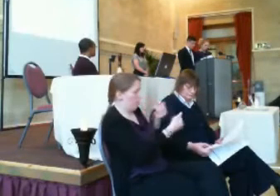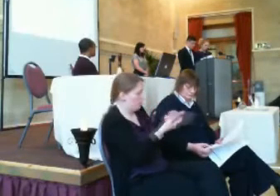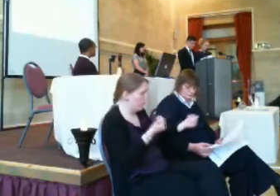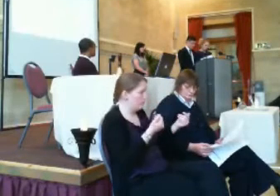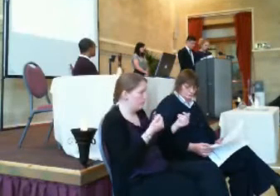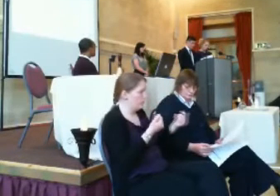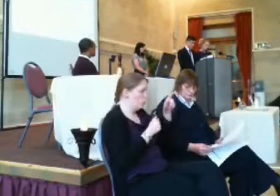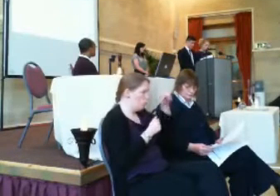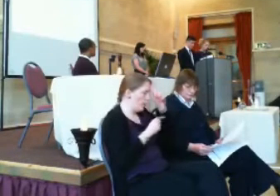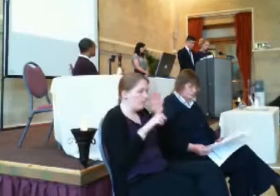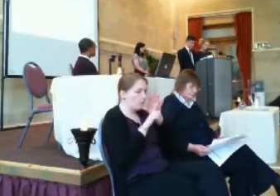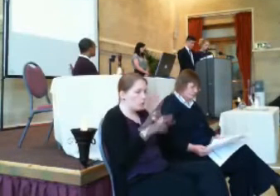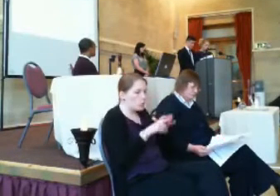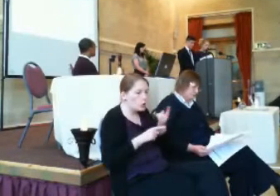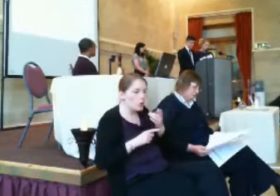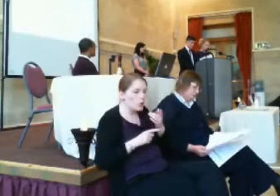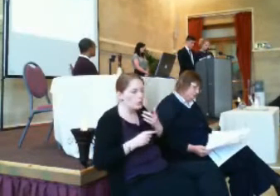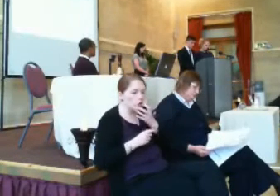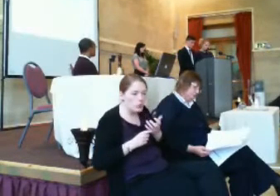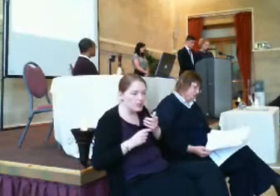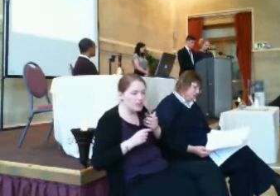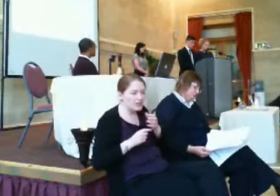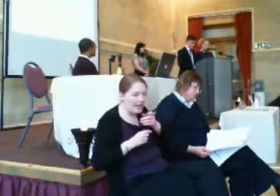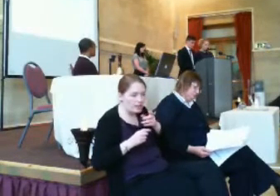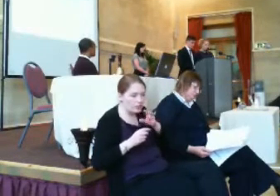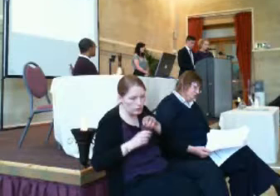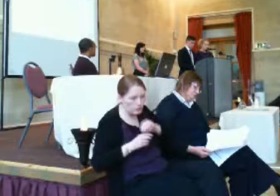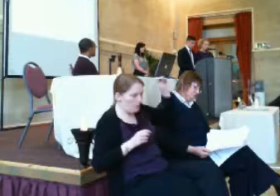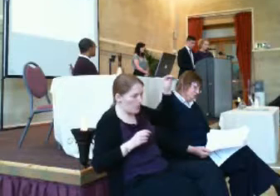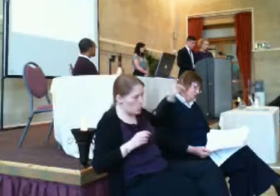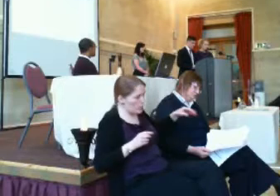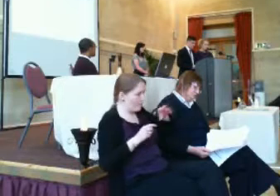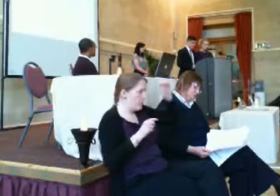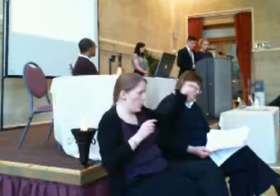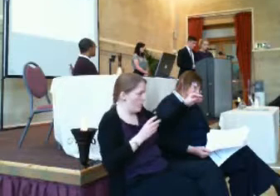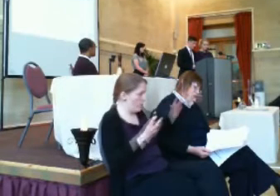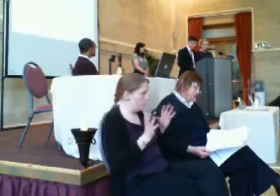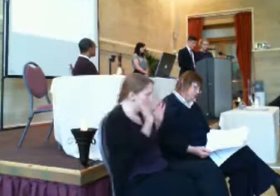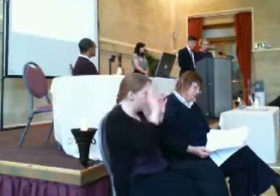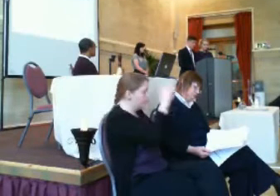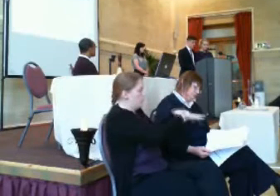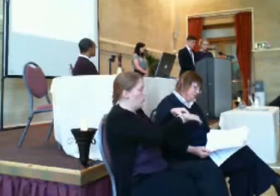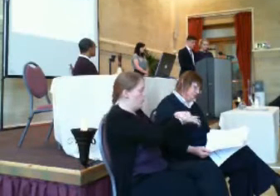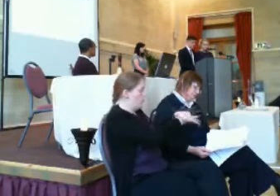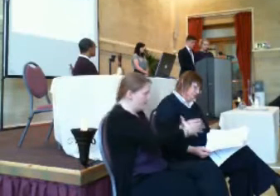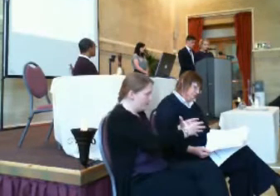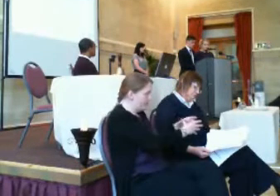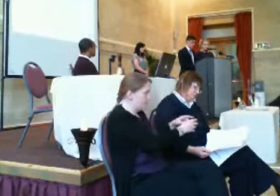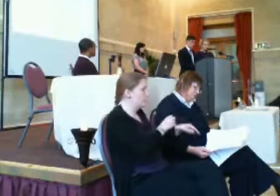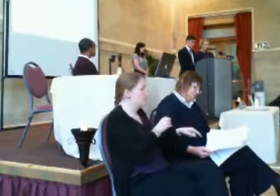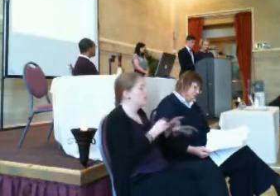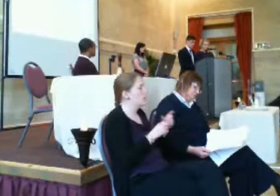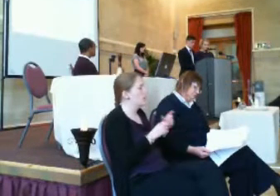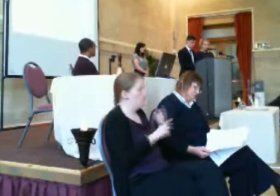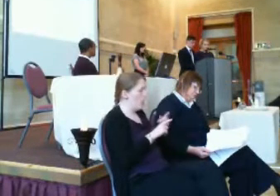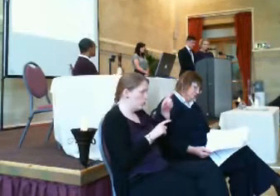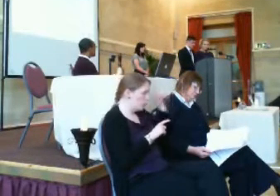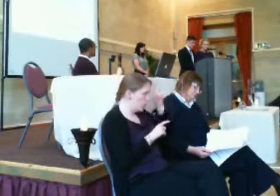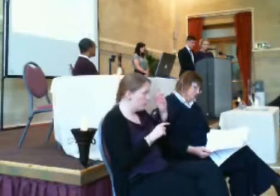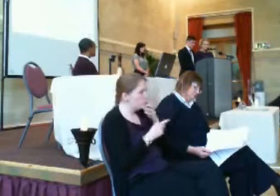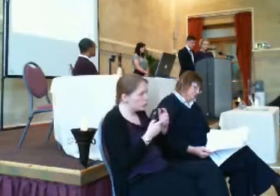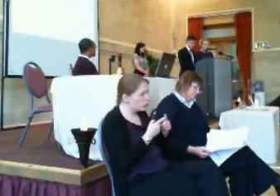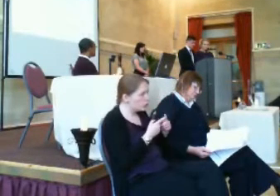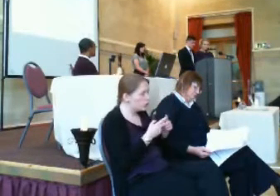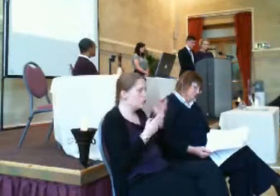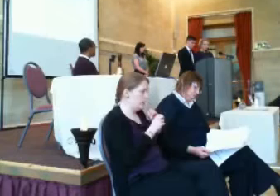people from small towns to move to ghettos in the big cities and cram in there. Then they deported German Jews and Gypsies and others and set them